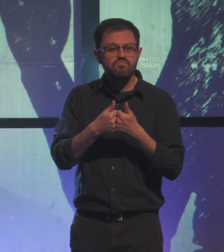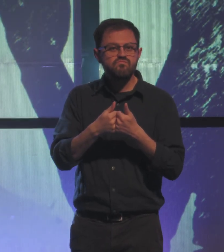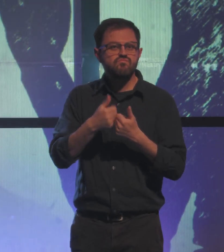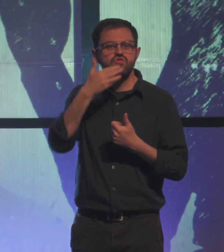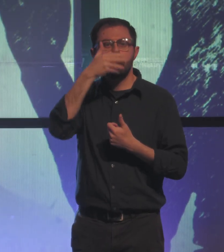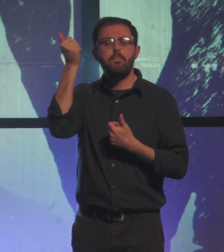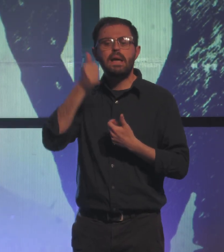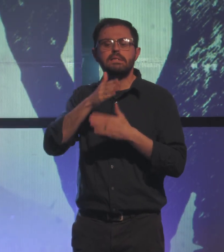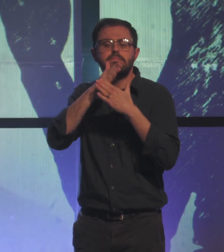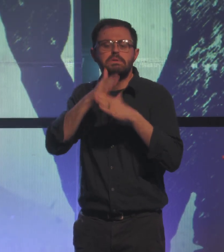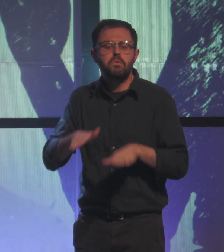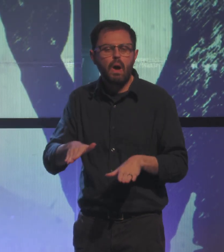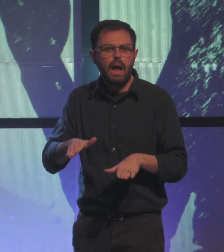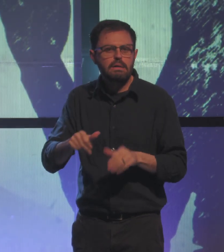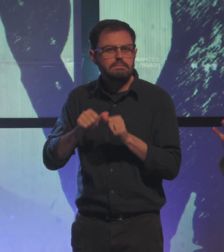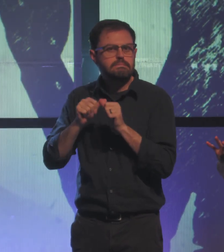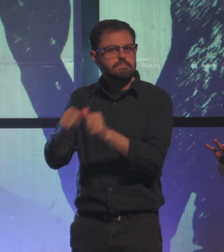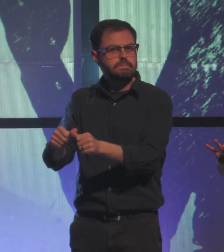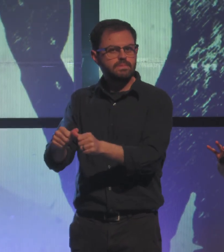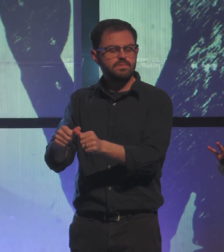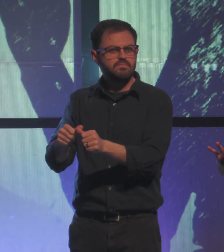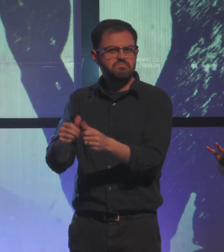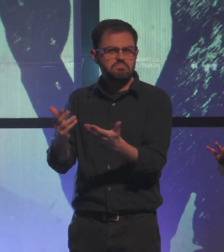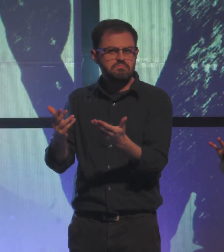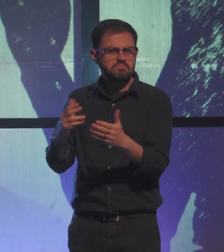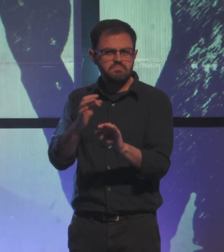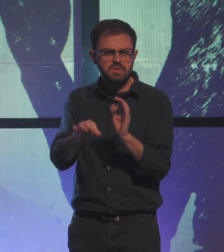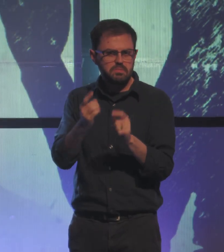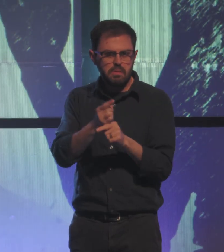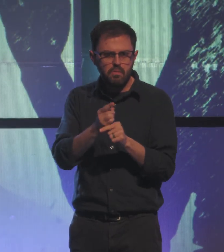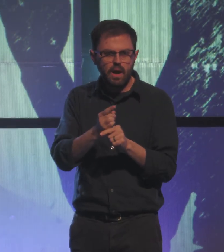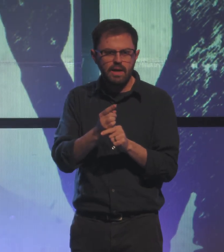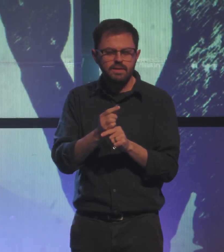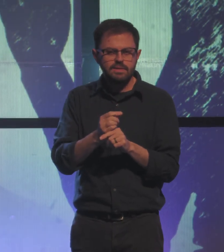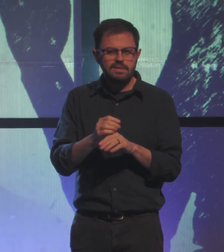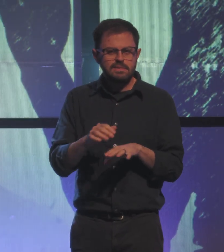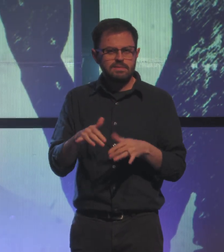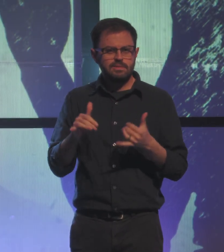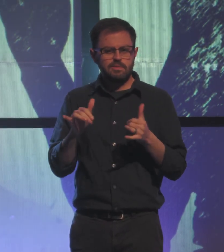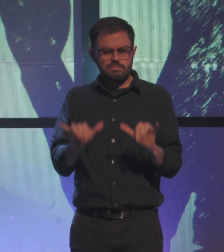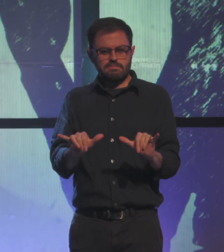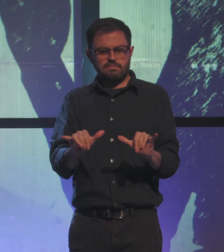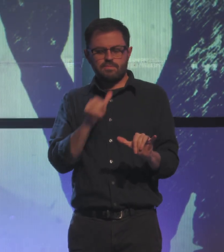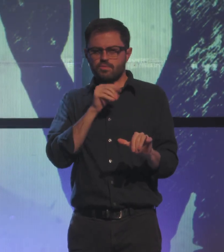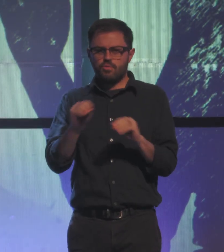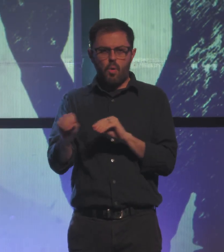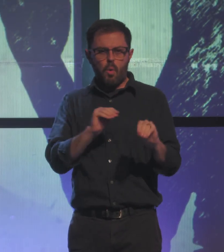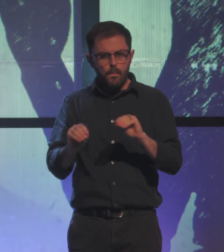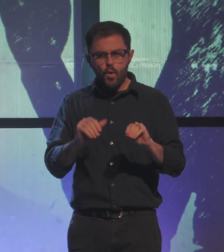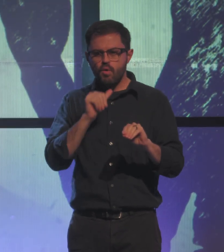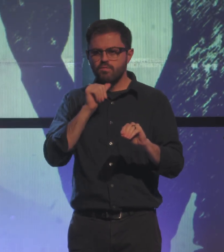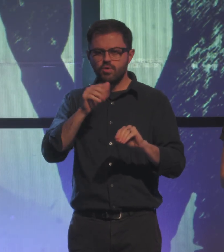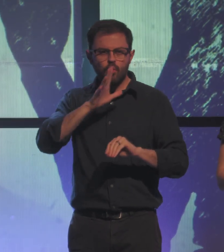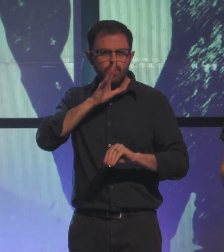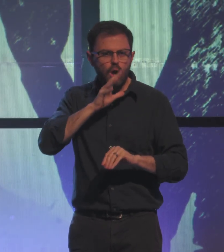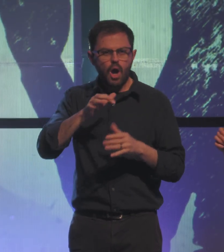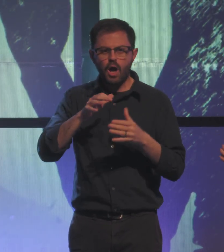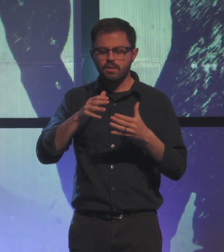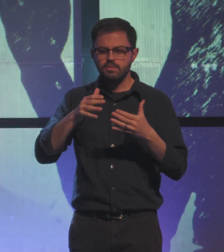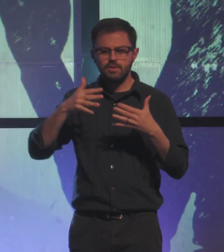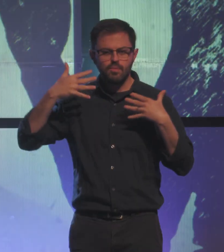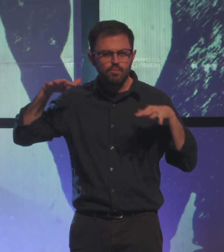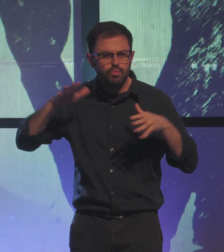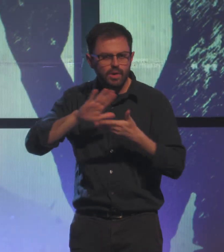Like that instinct was simple. Don't move, don't speak, try not to breathe loudly,